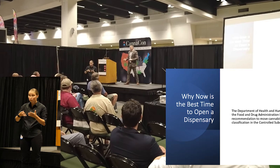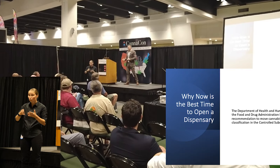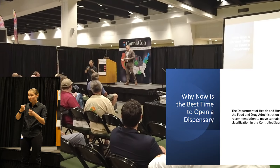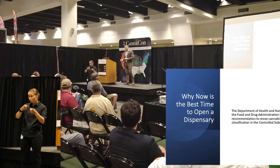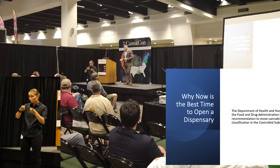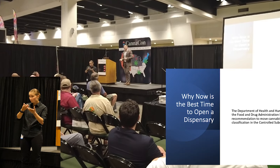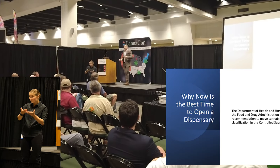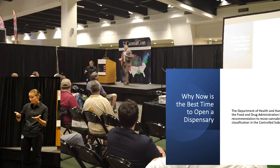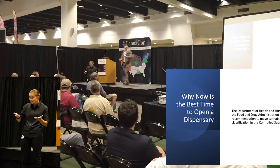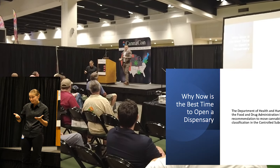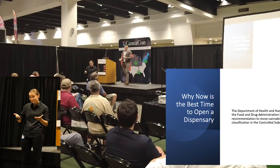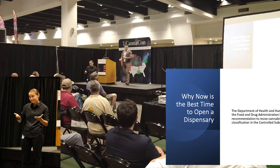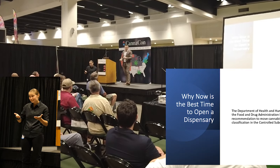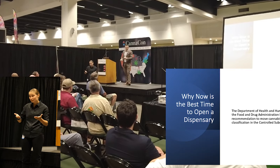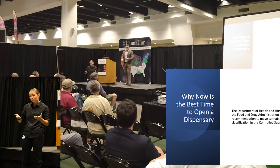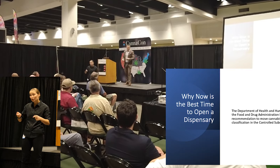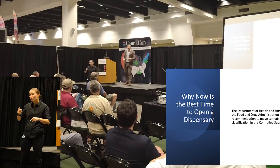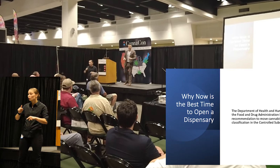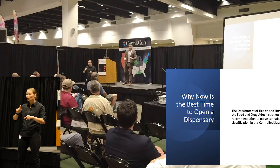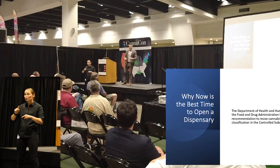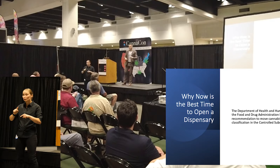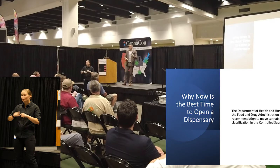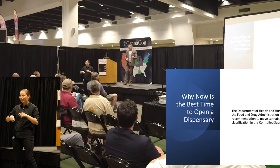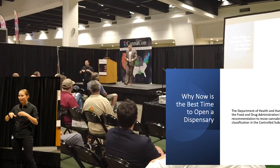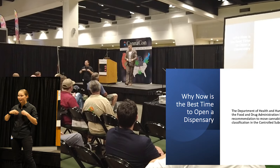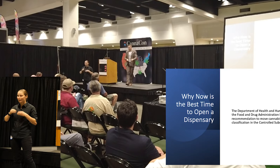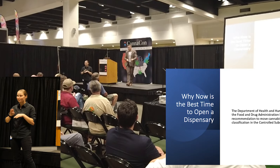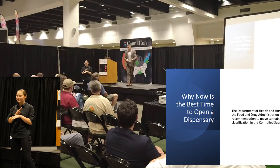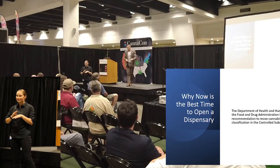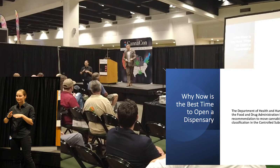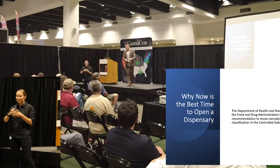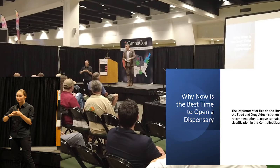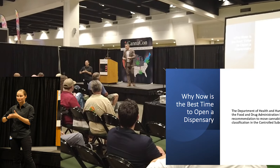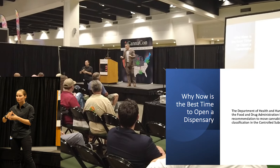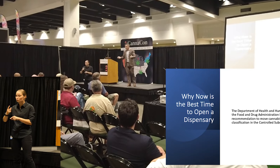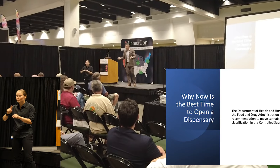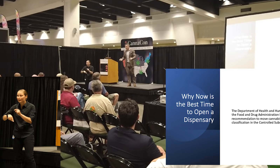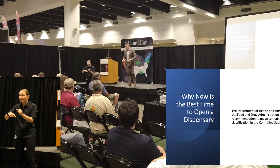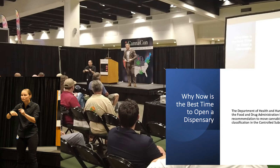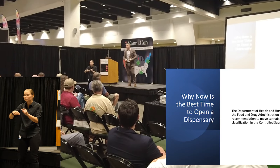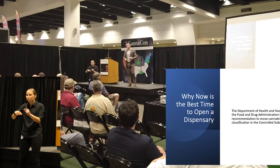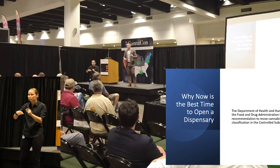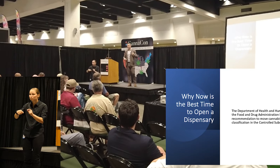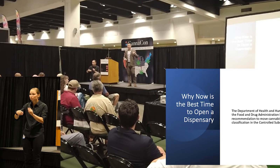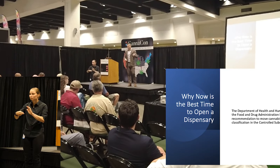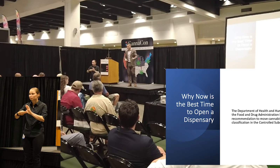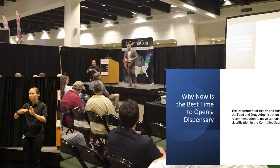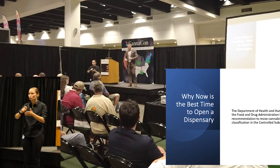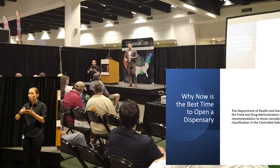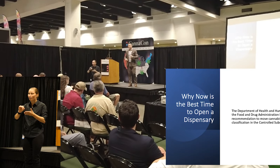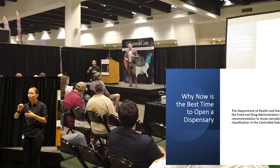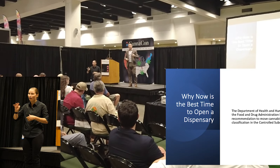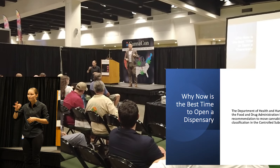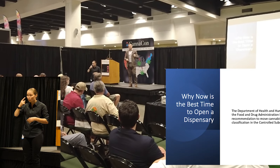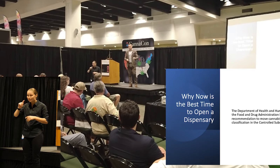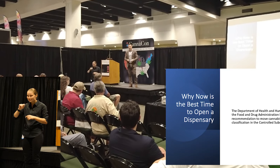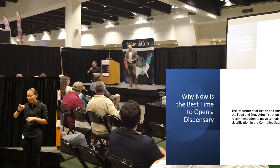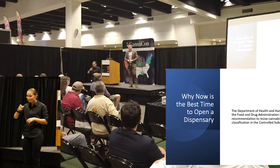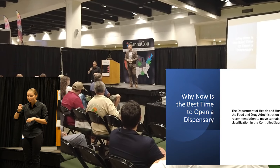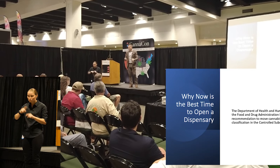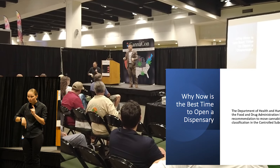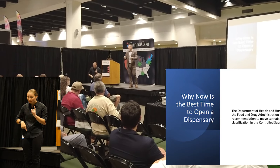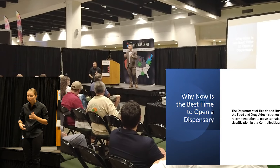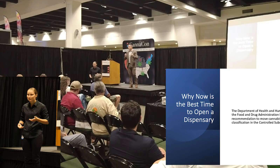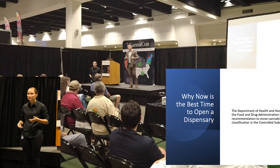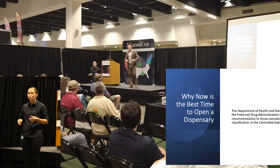substances, that you cannot claim business expenses as part of your federal taxes, which is huge. I mean, payroll, rents,